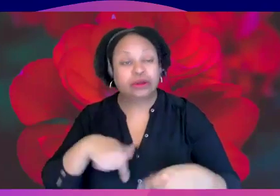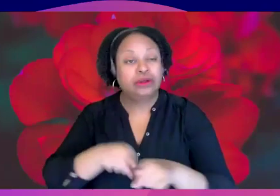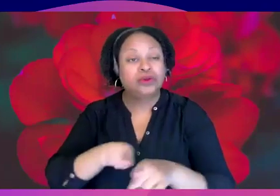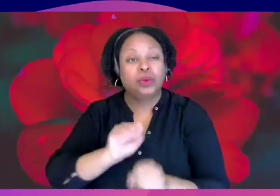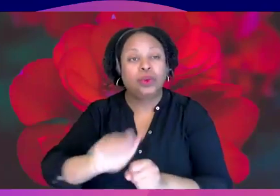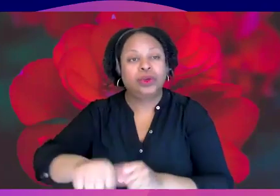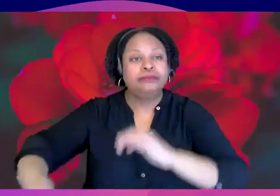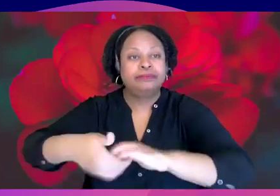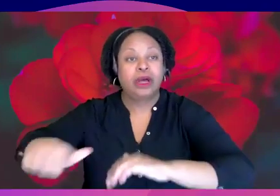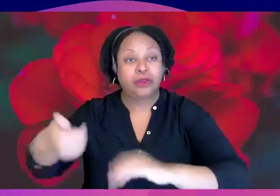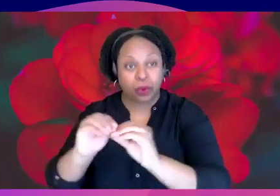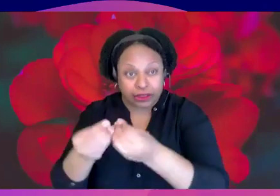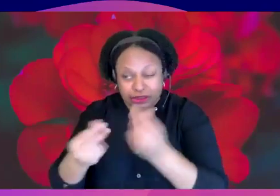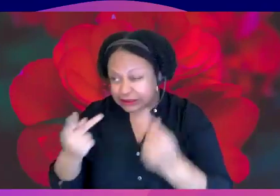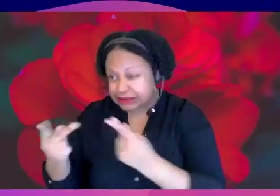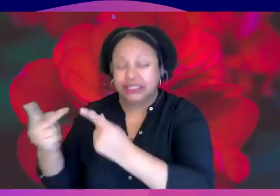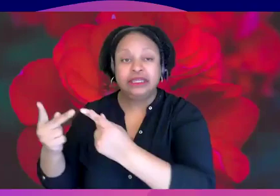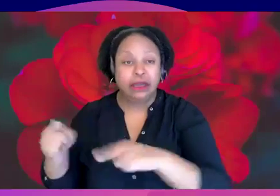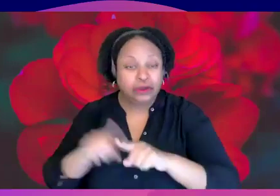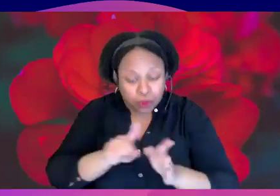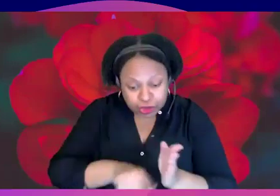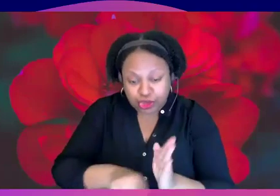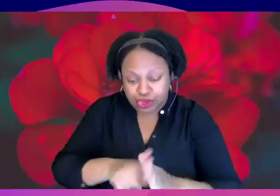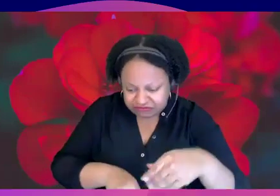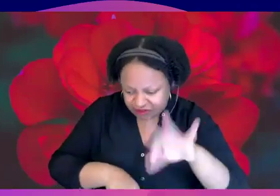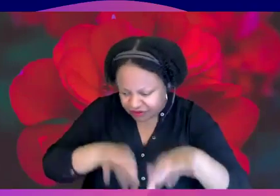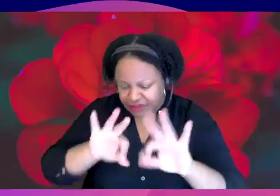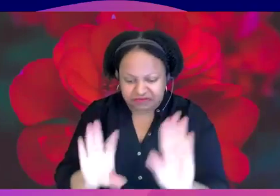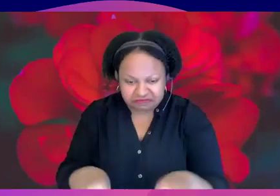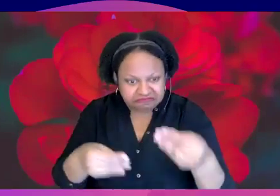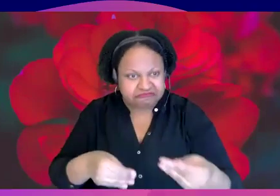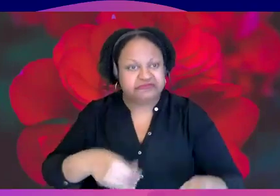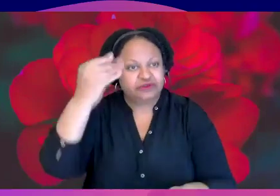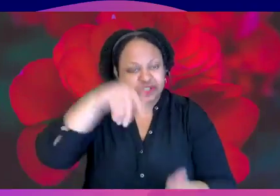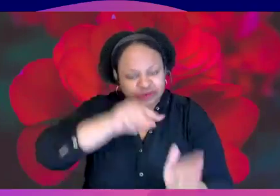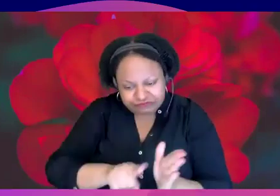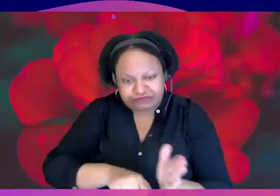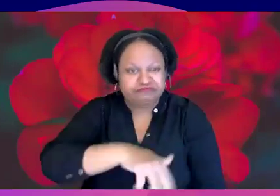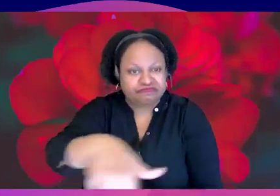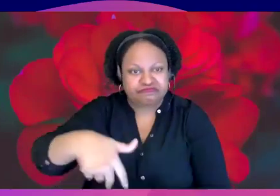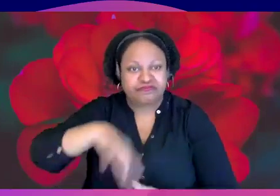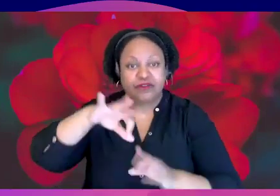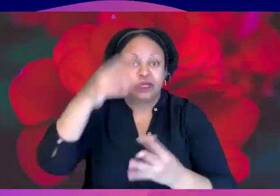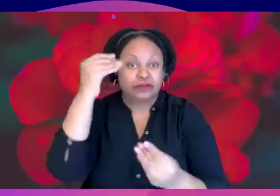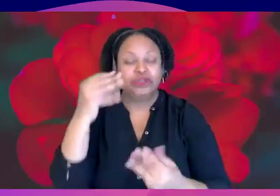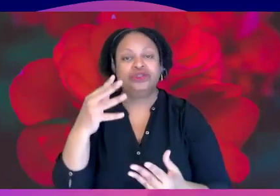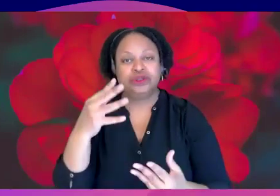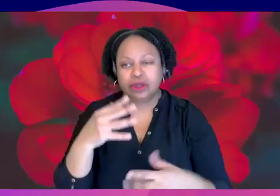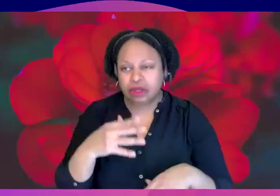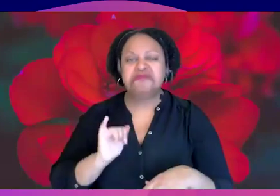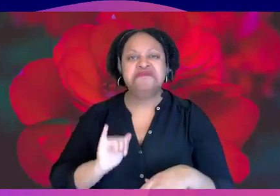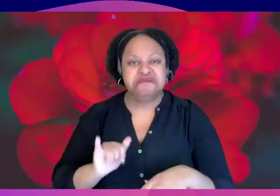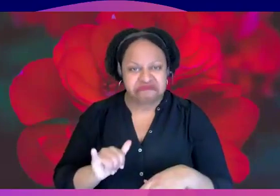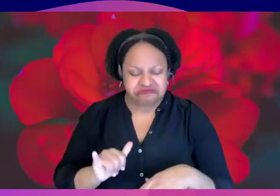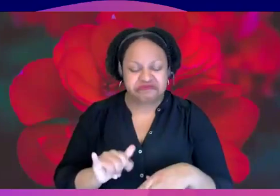organizations, but in the research through the project, was that as organizations who are committed